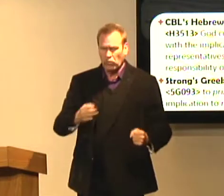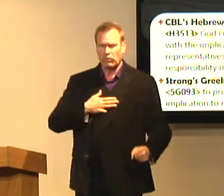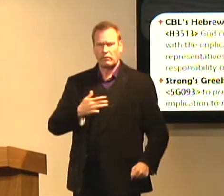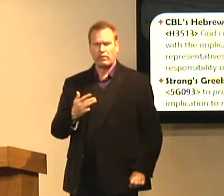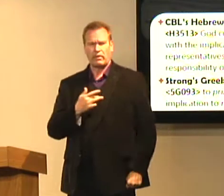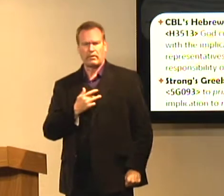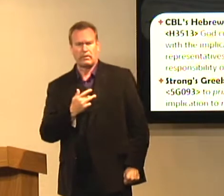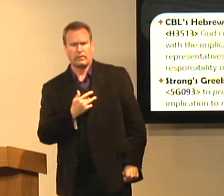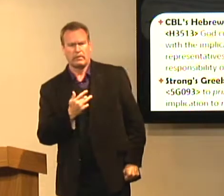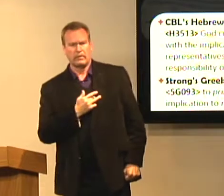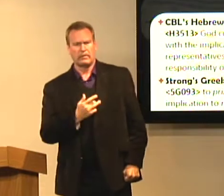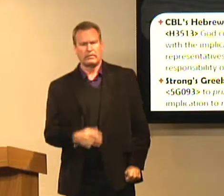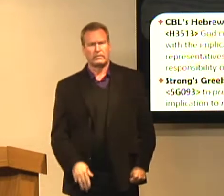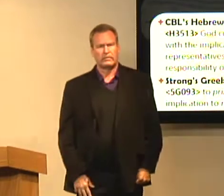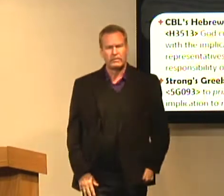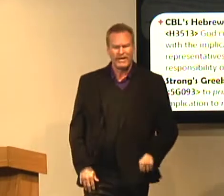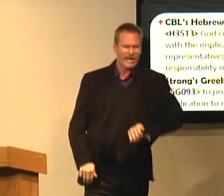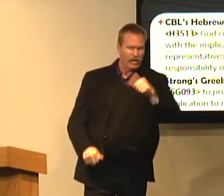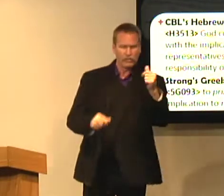This is heartbreaking to me.